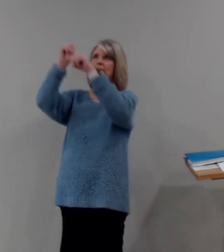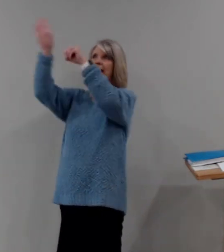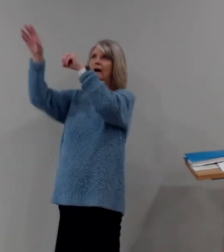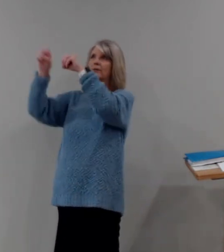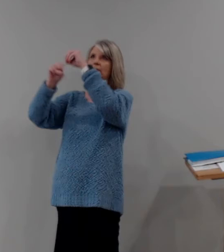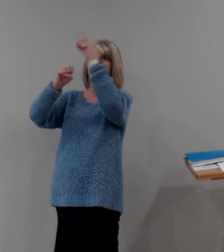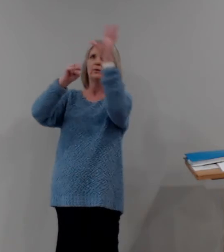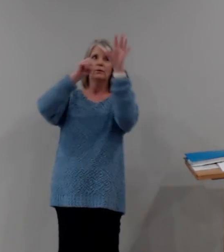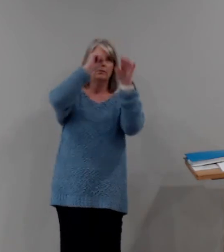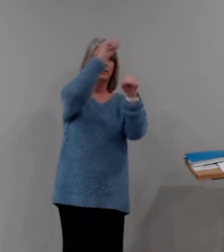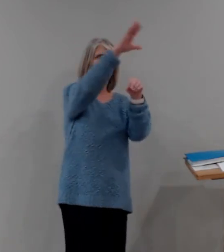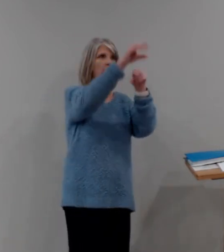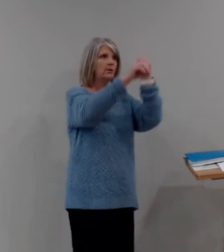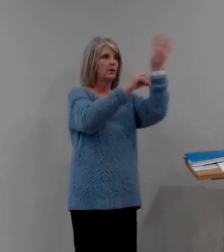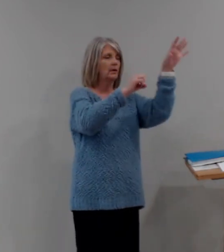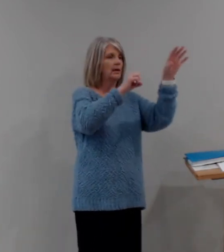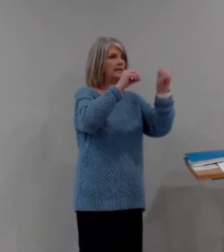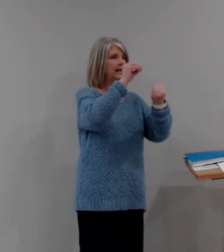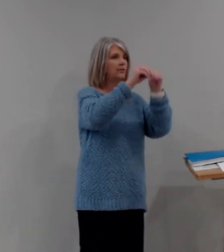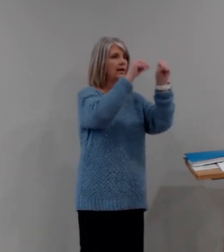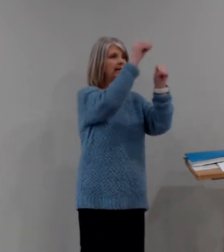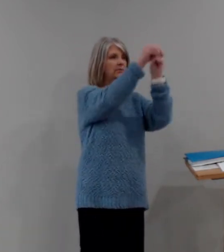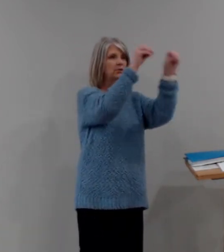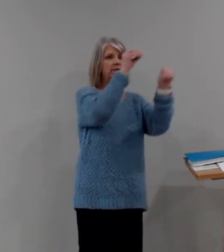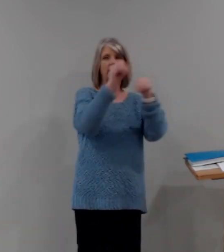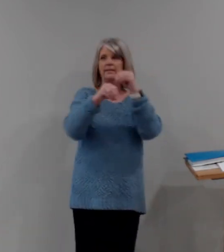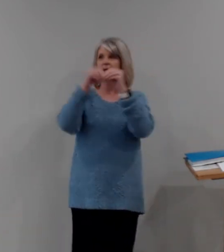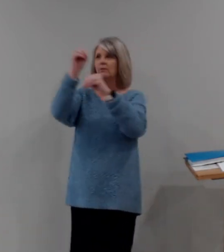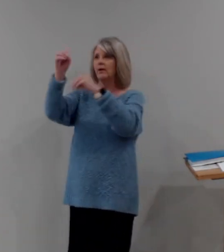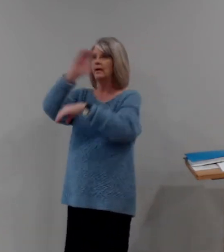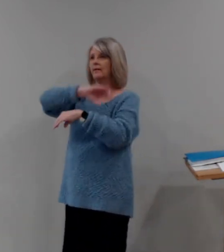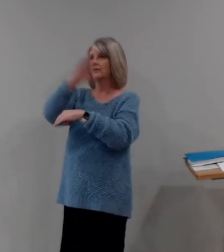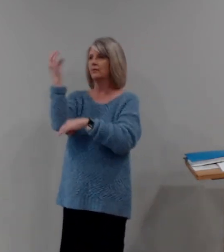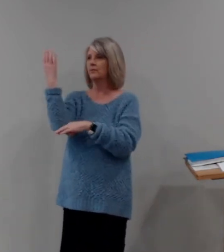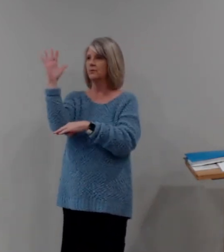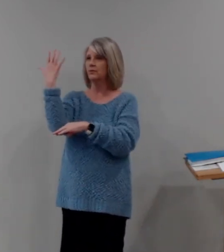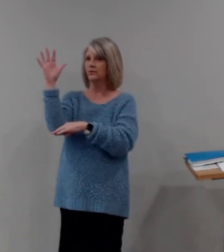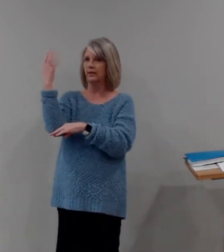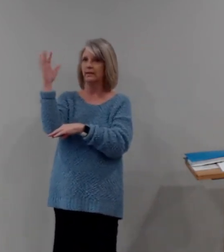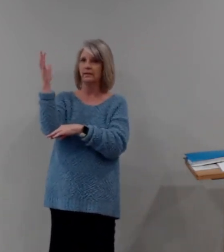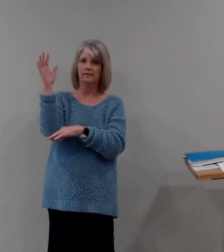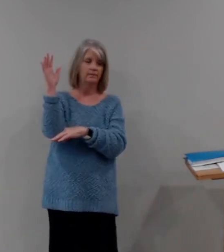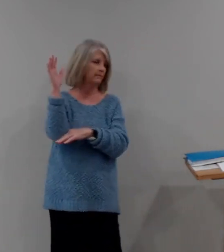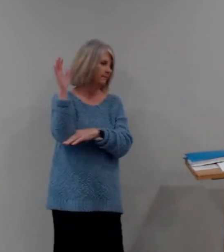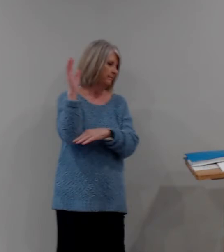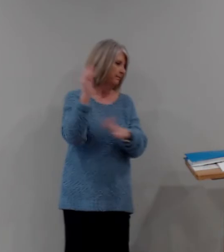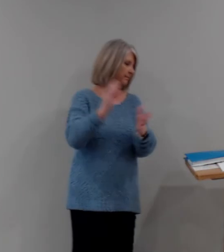out. Remember? Decorate, you're just gonna decorate the Christmas tree.